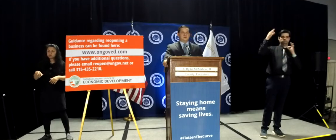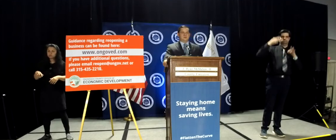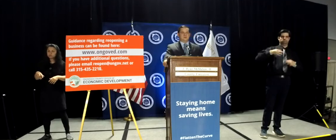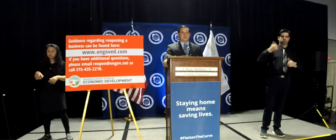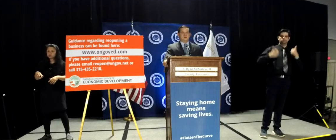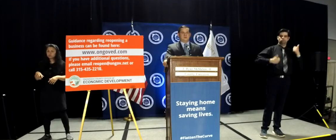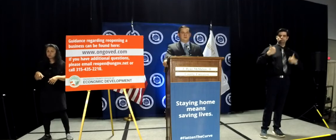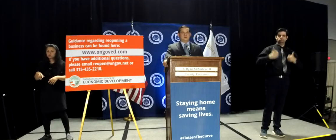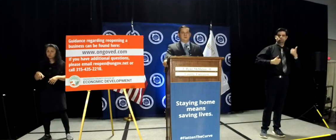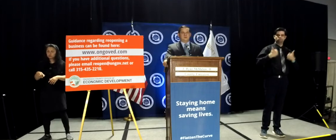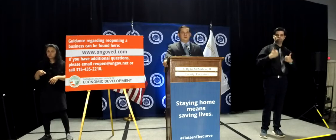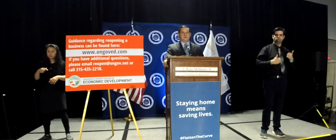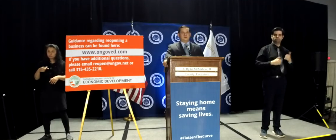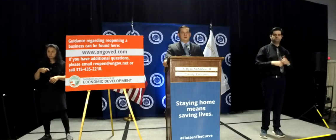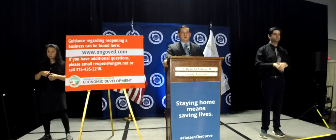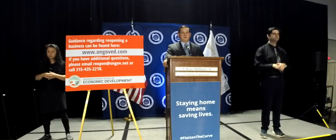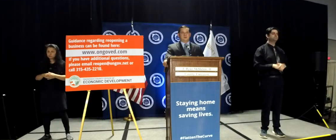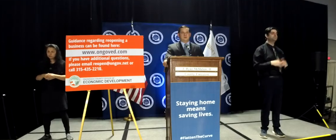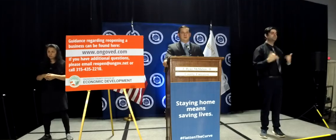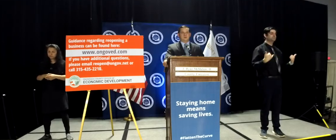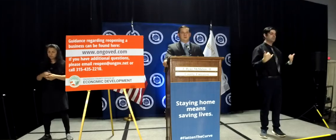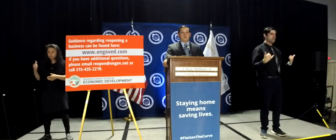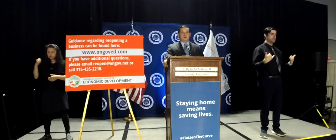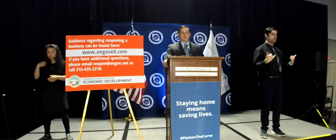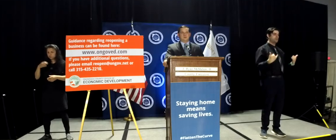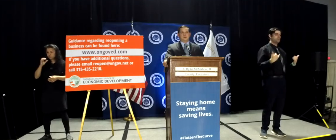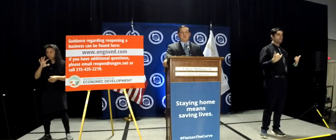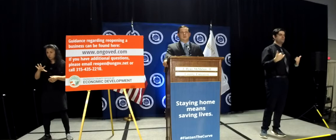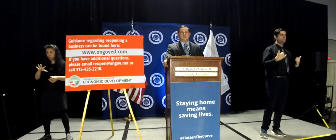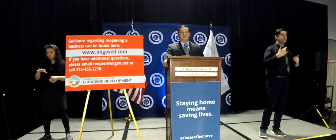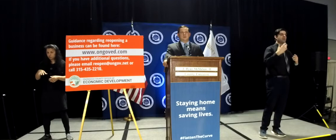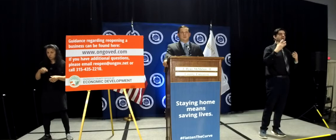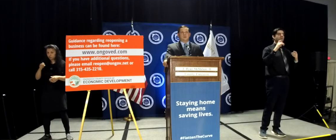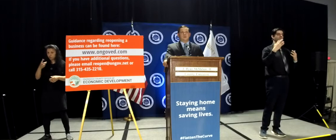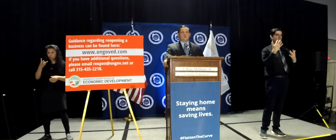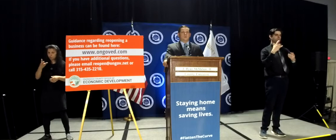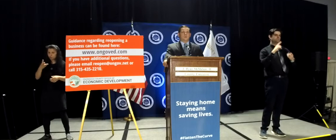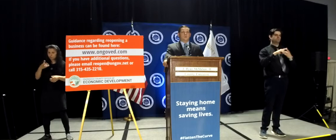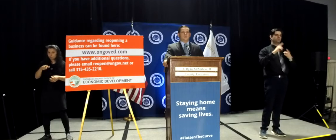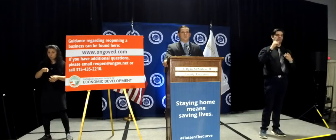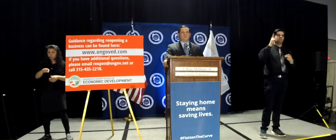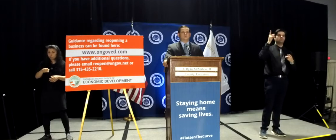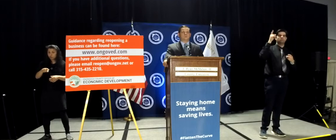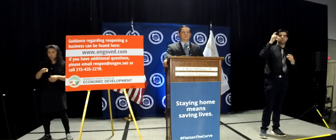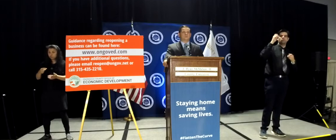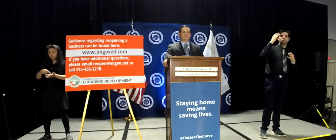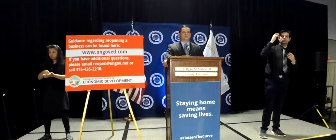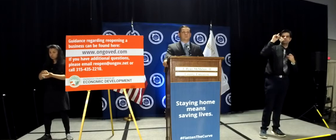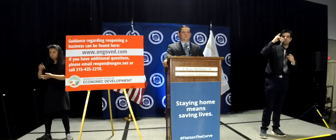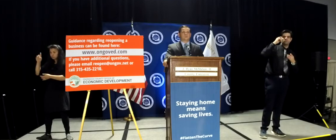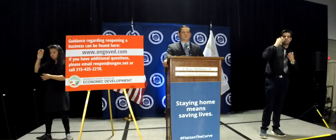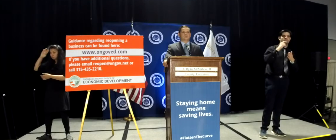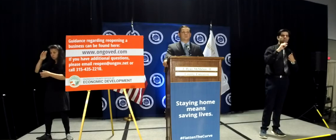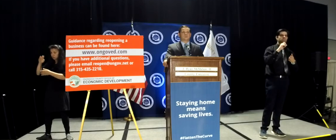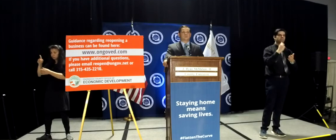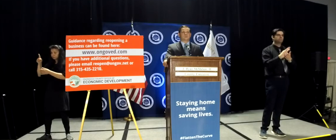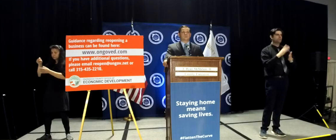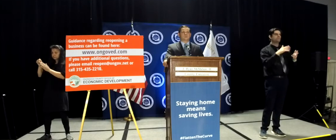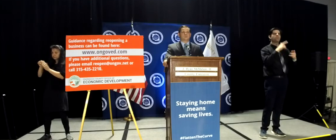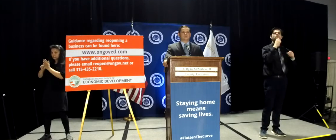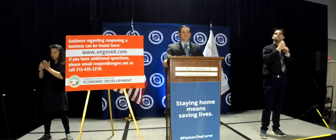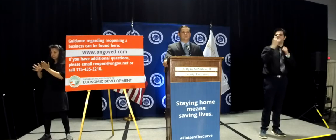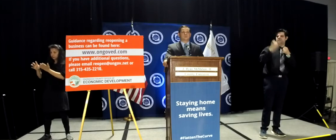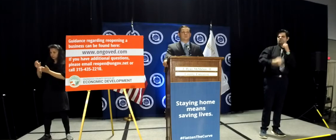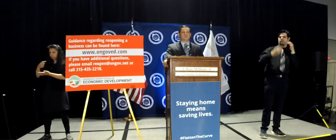it was you've got to wait until the governor gets up and says we have the okay. So going forward, is the regional control group going to have any